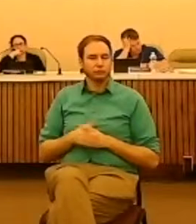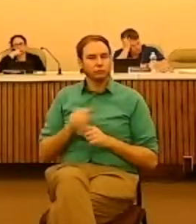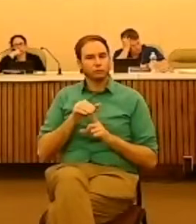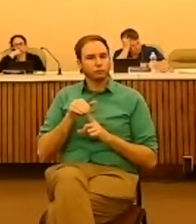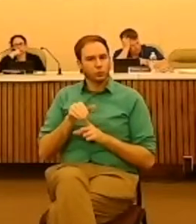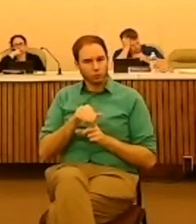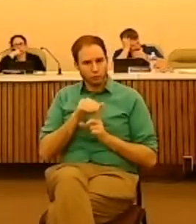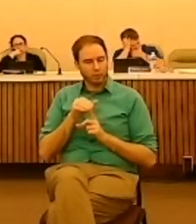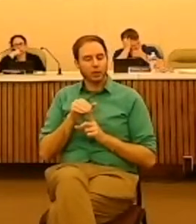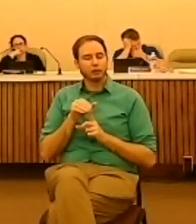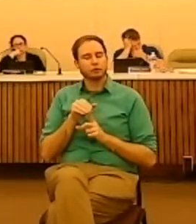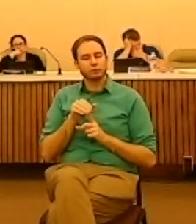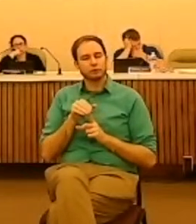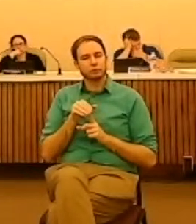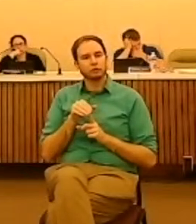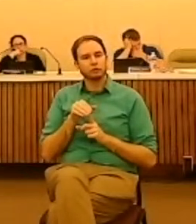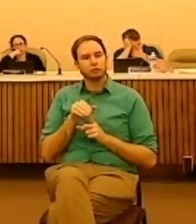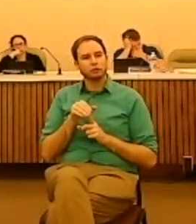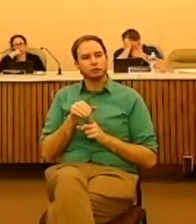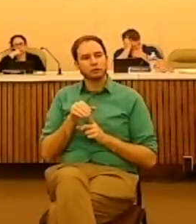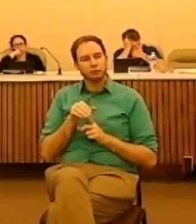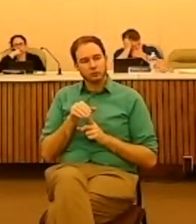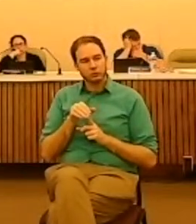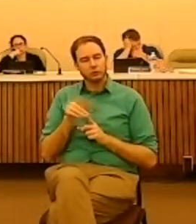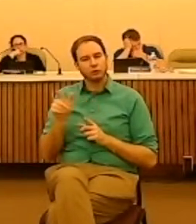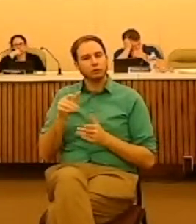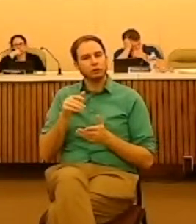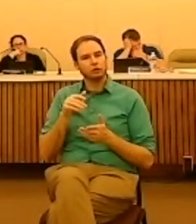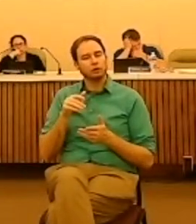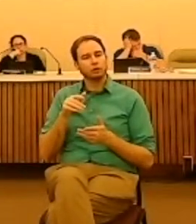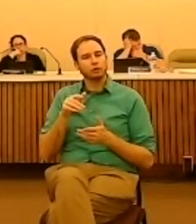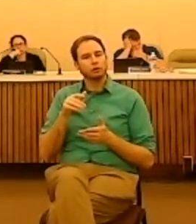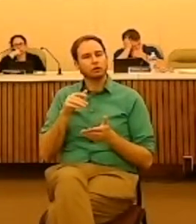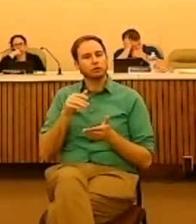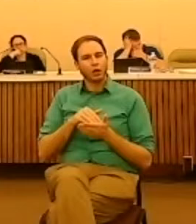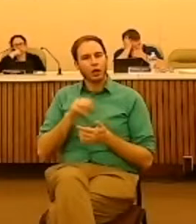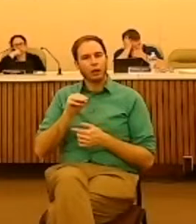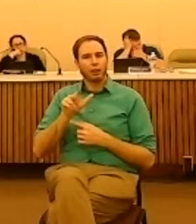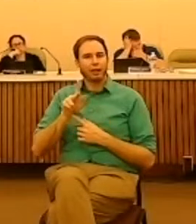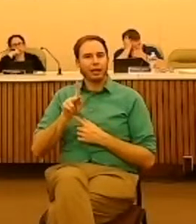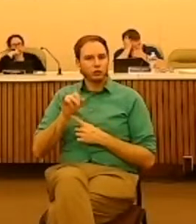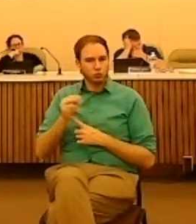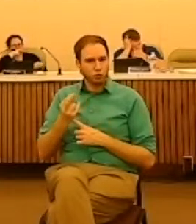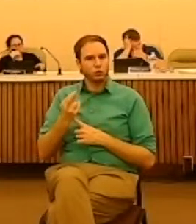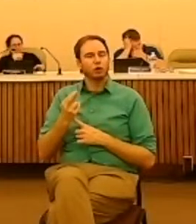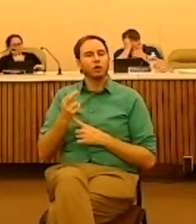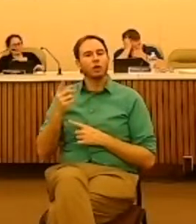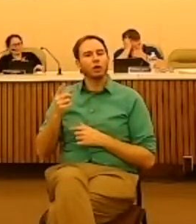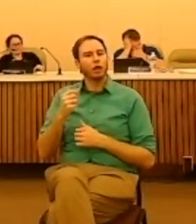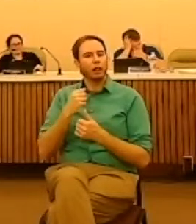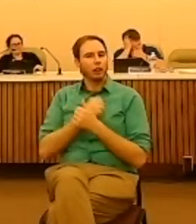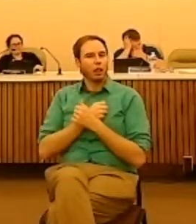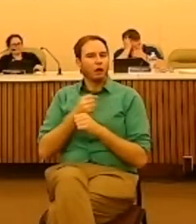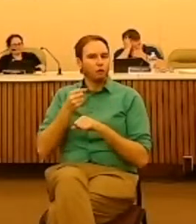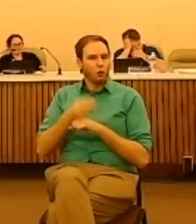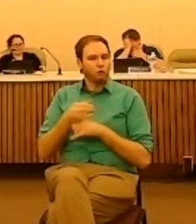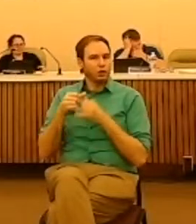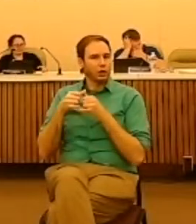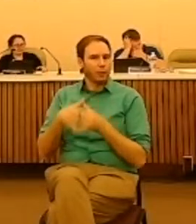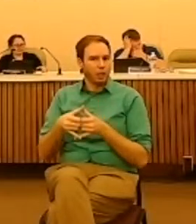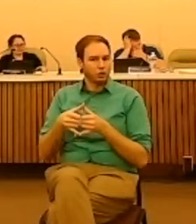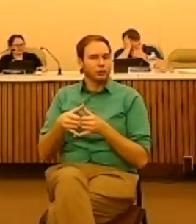reminder that the Reverend Dr. Martin Luther King Jr. Love Overcomes scholarships